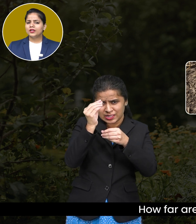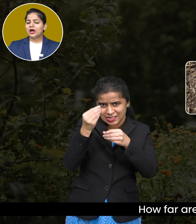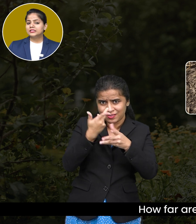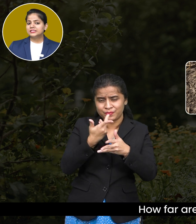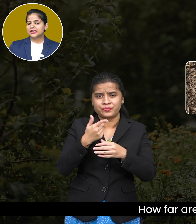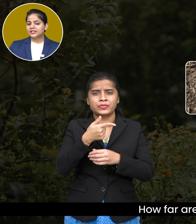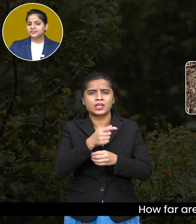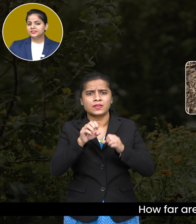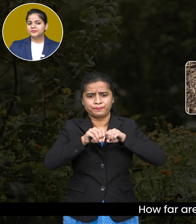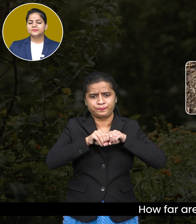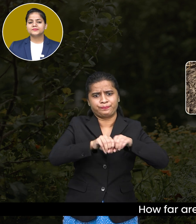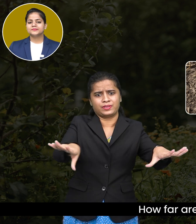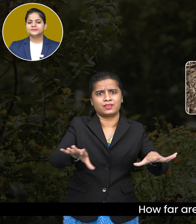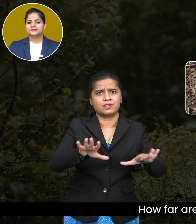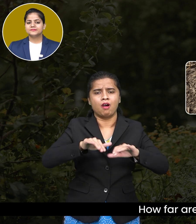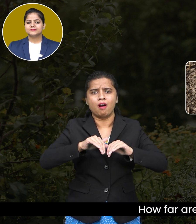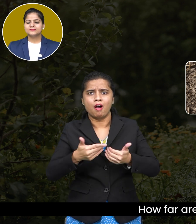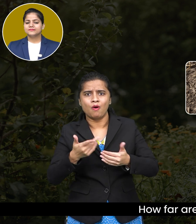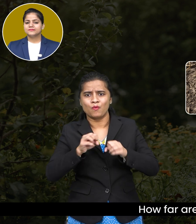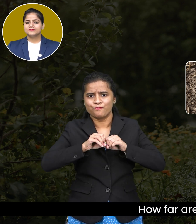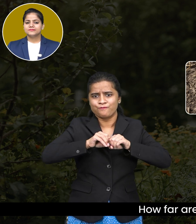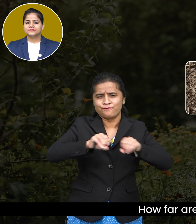How far are they scattered?